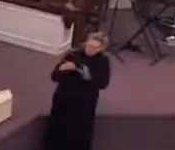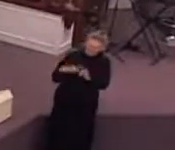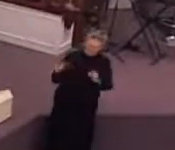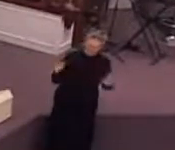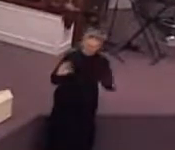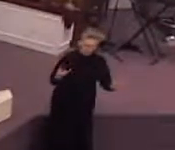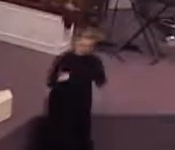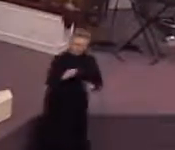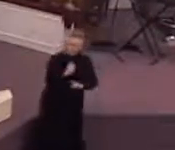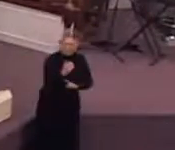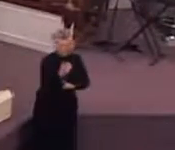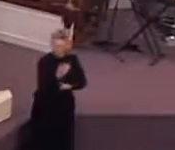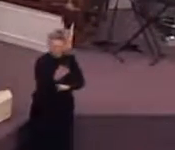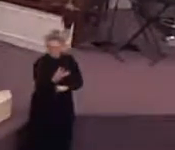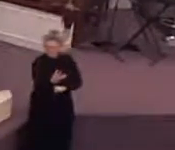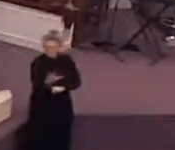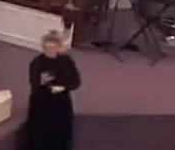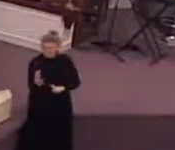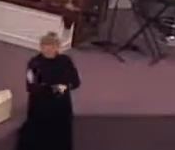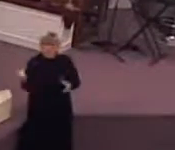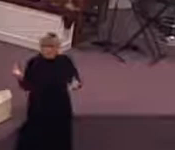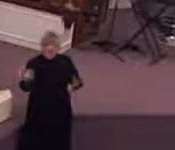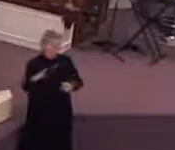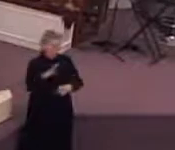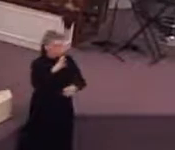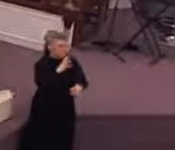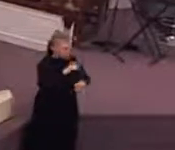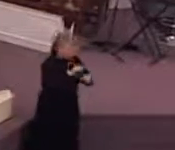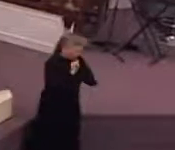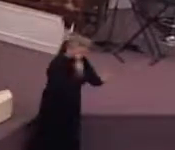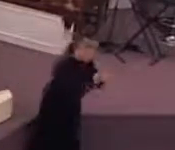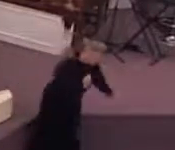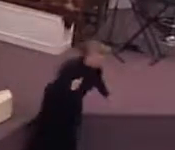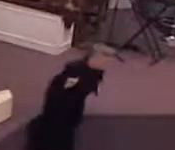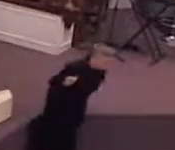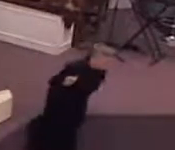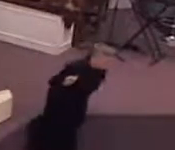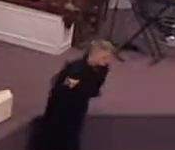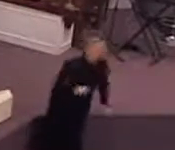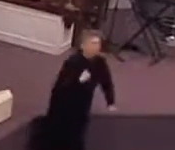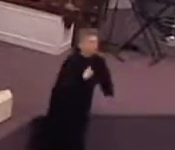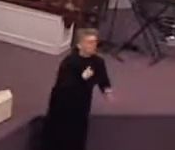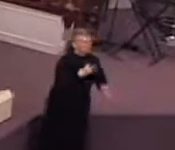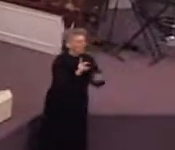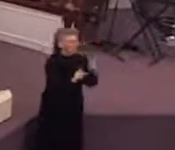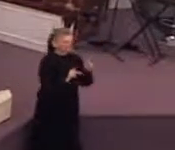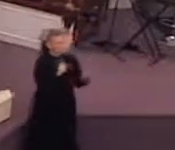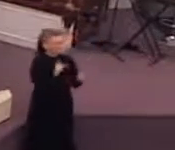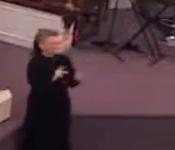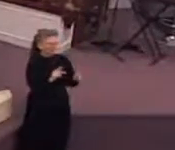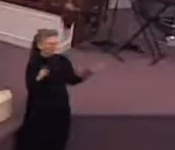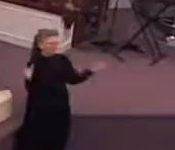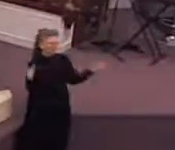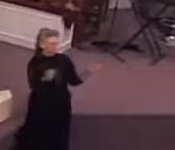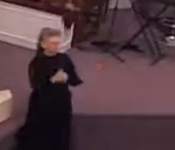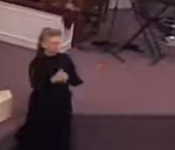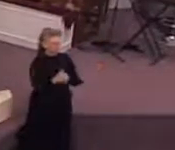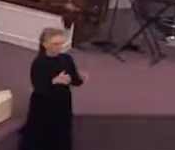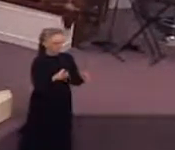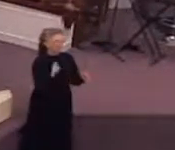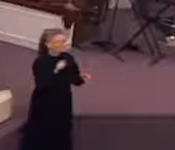I got 3-4 hands here. That's what I'm talking about tonight. We as a body, we have not moved